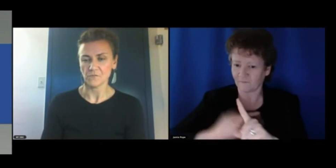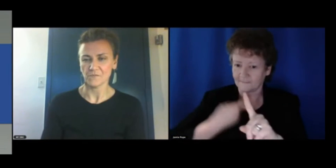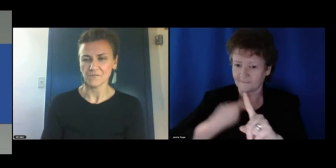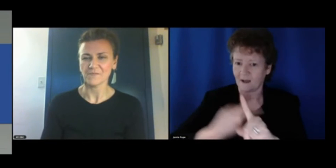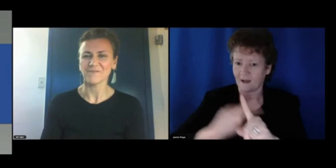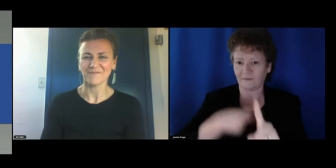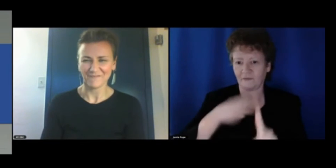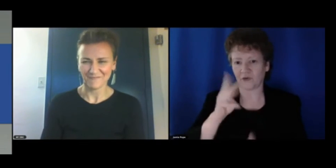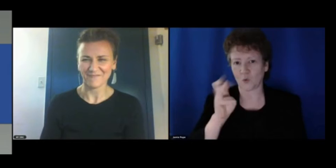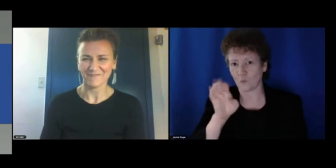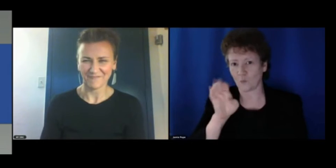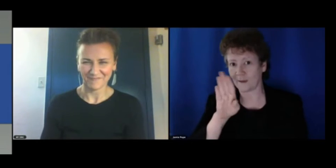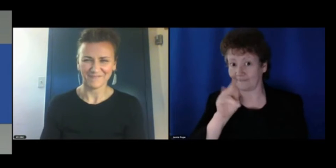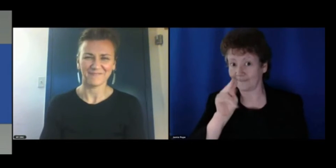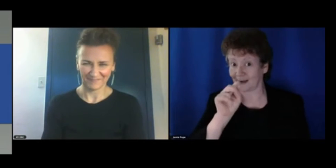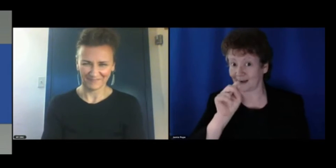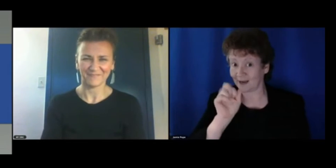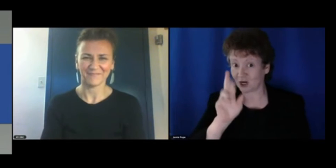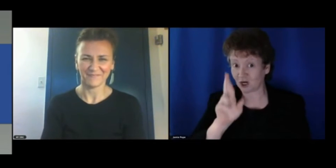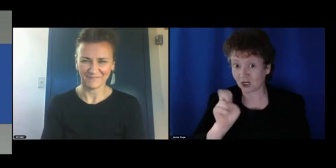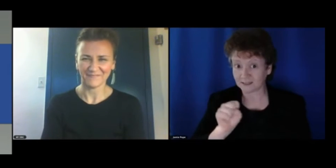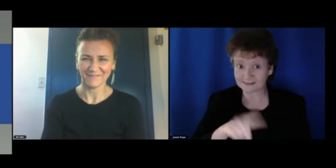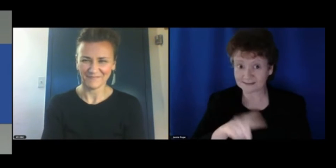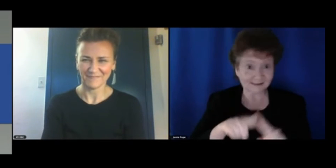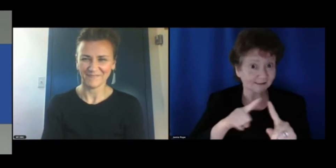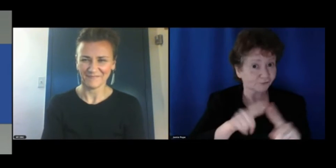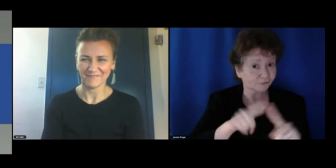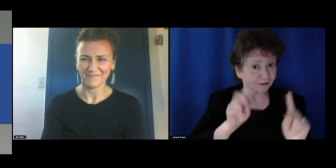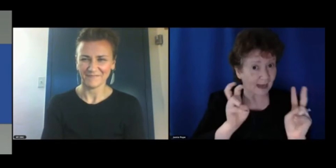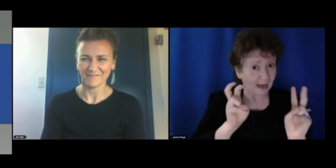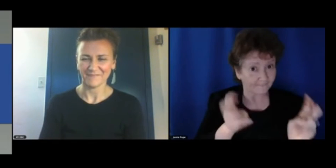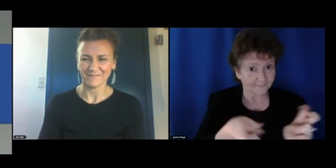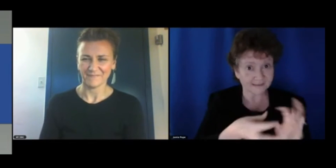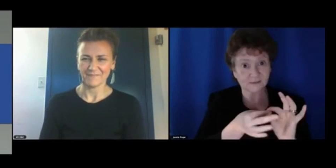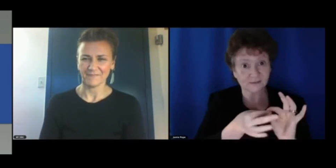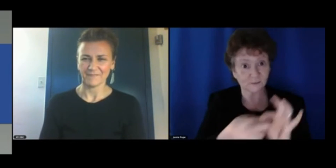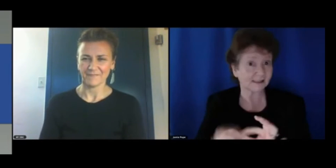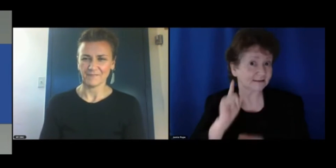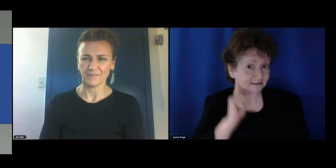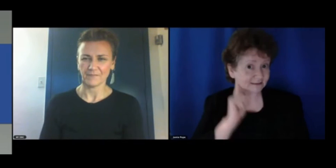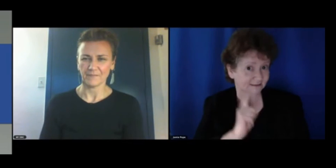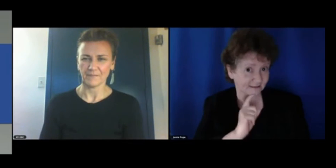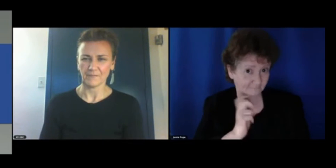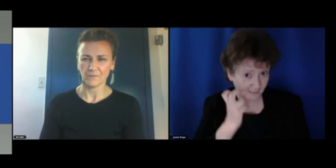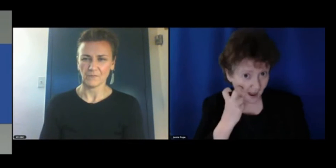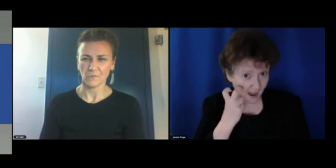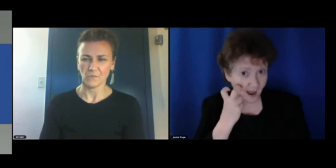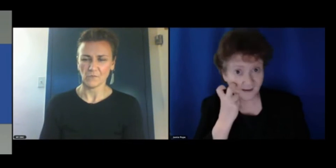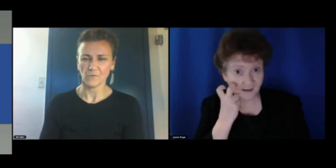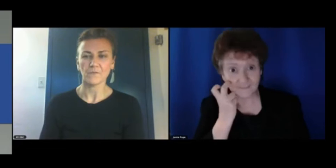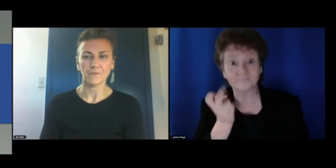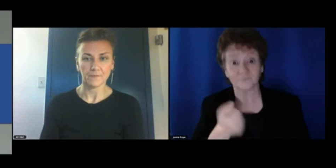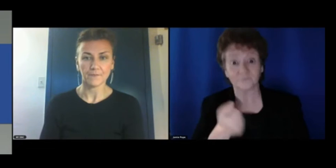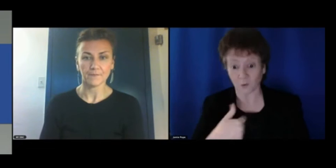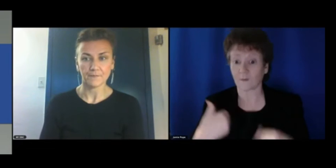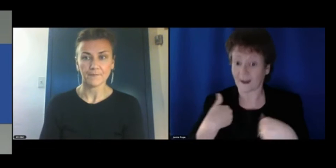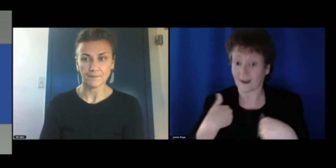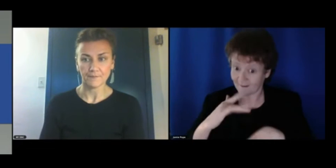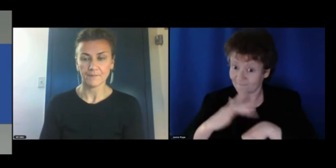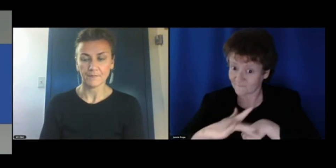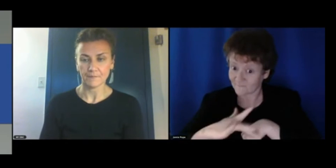but we're going to offer more. We're going to offer monthly webinars on different topics related